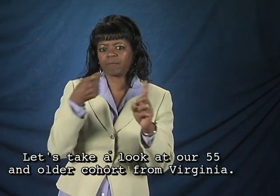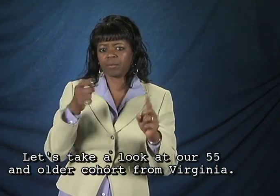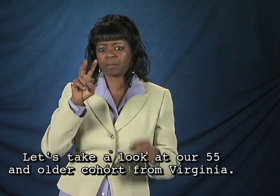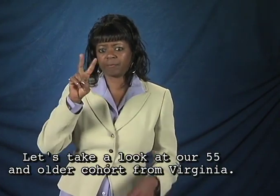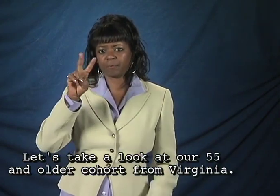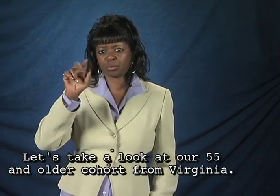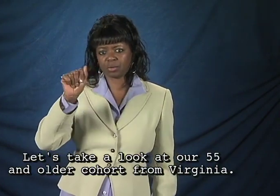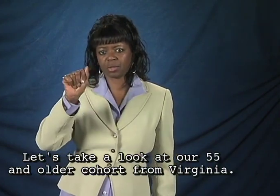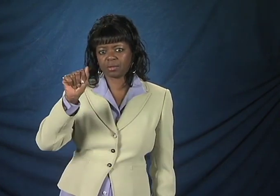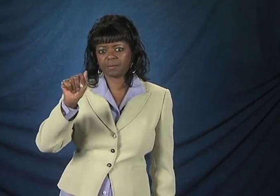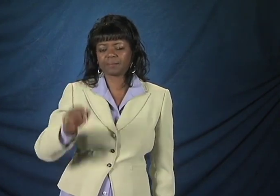from Virginia.